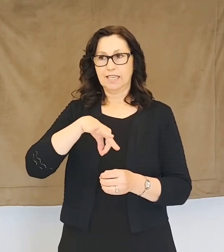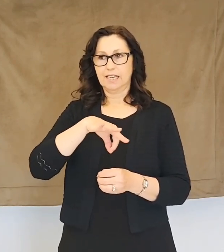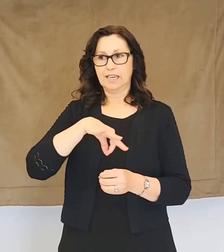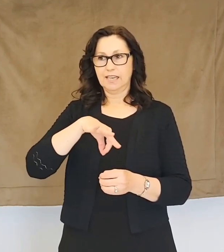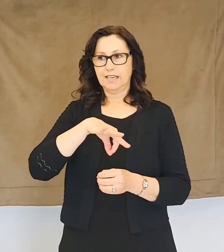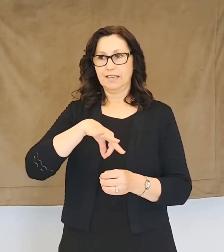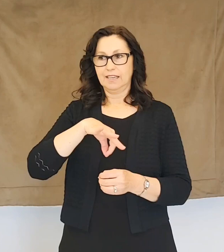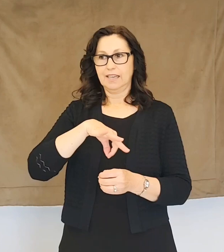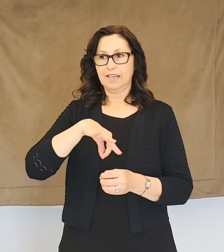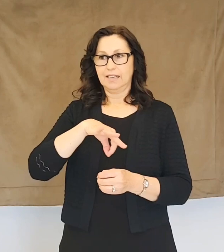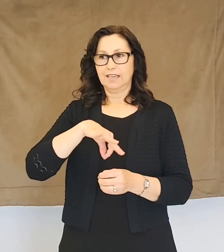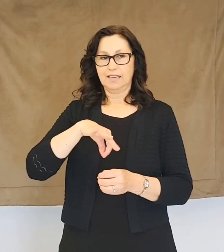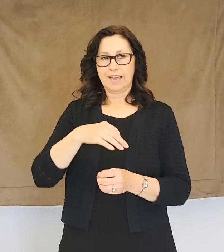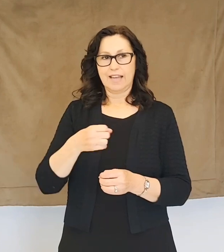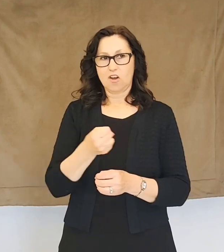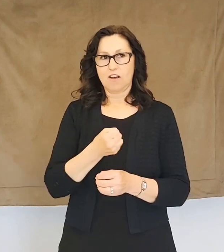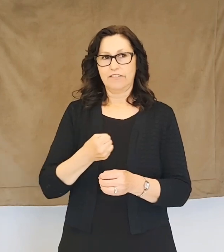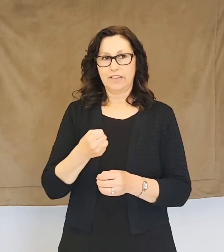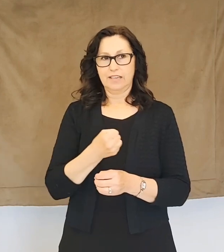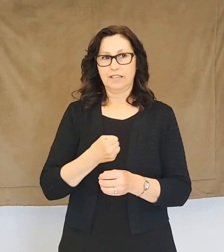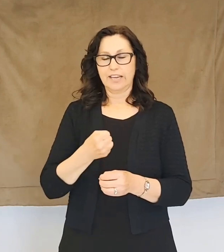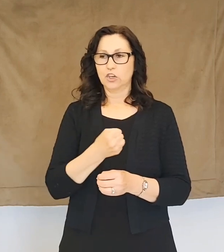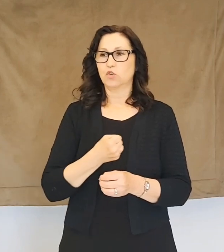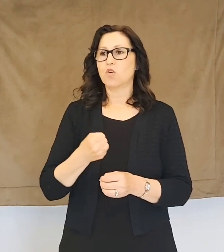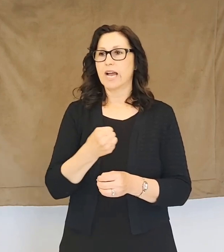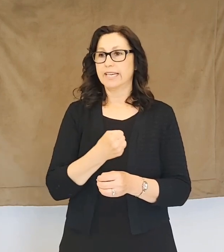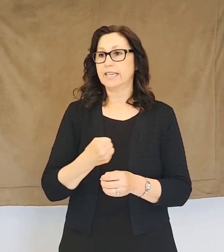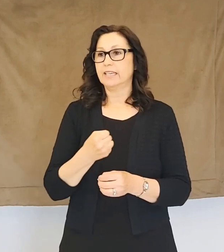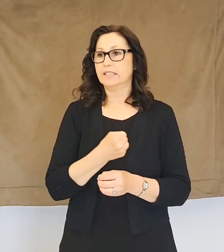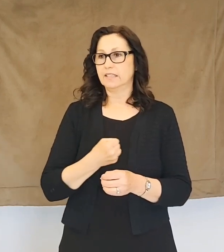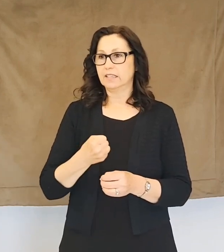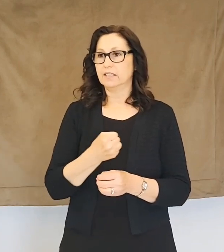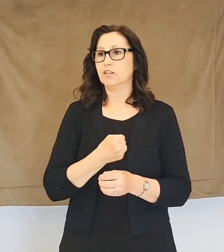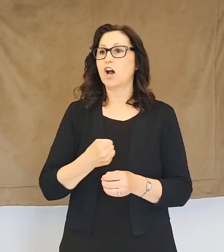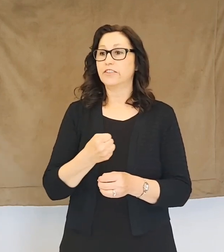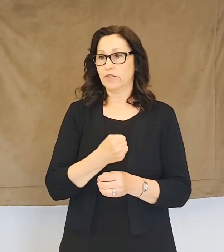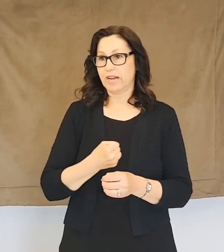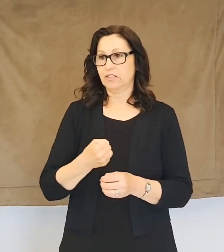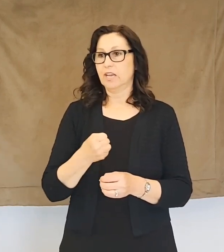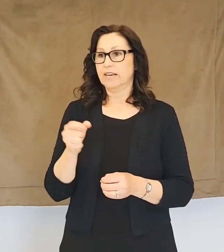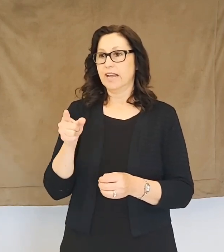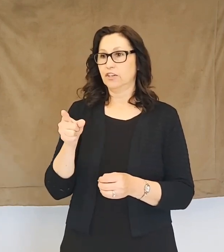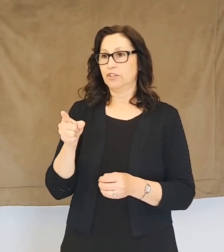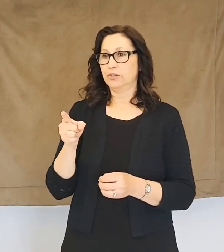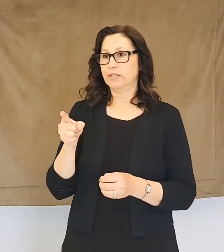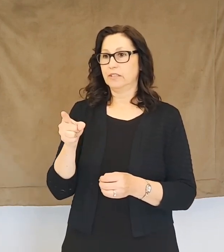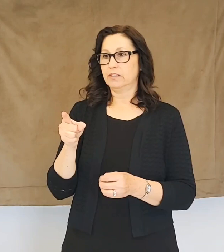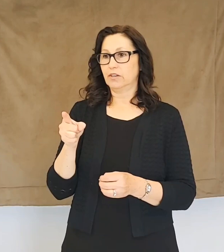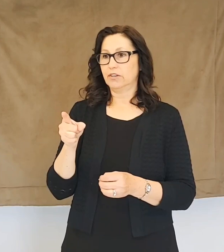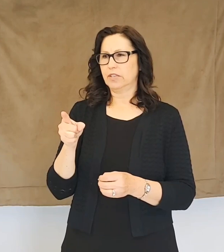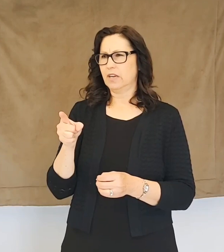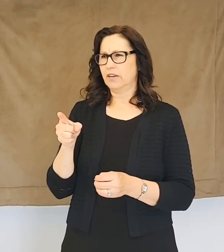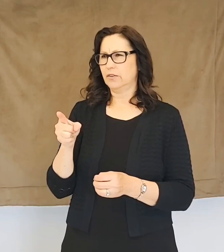Tea and coffee, like you're grinding the coffee grounds. Now you do it, turn the other